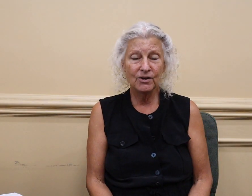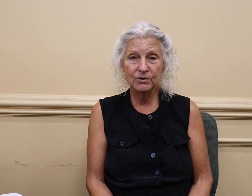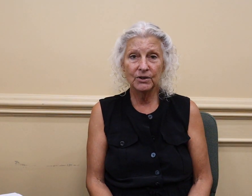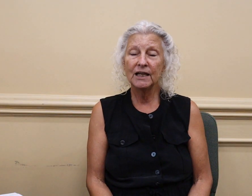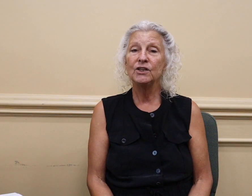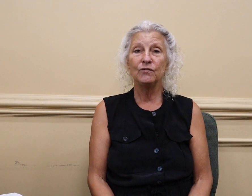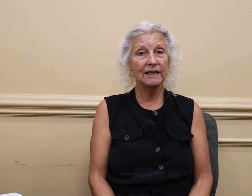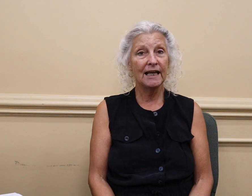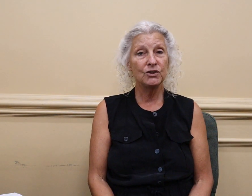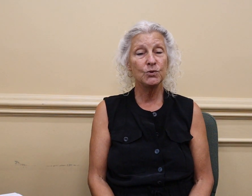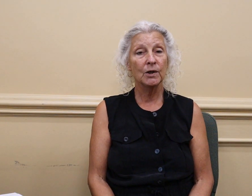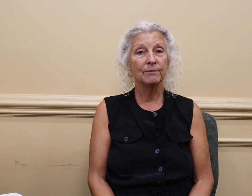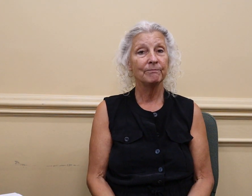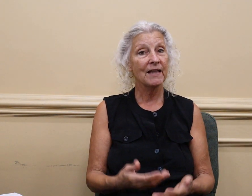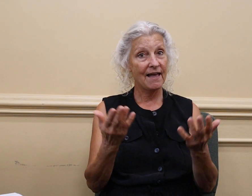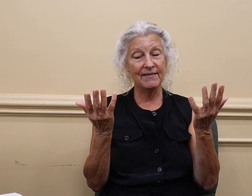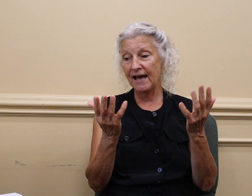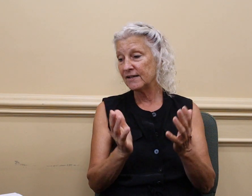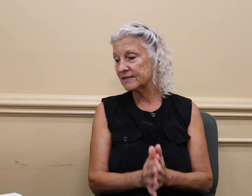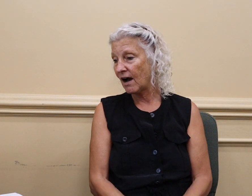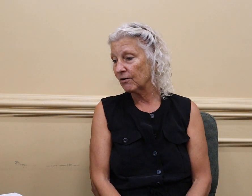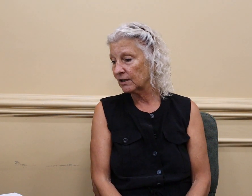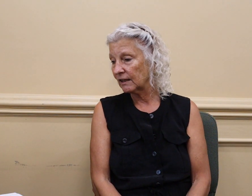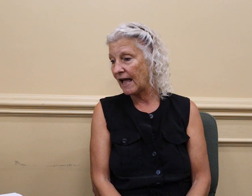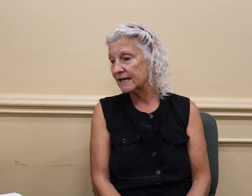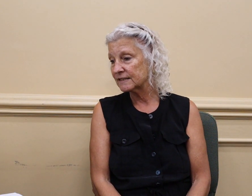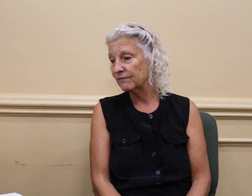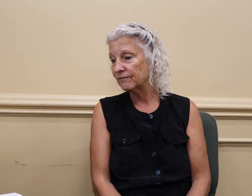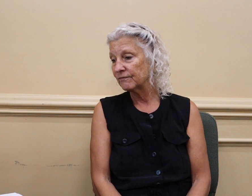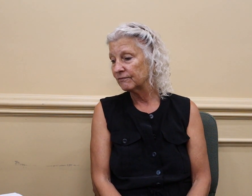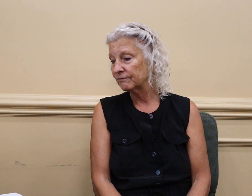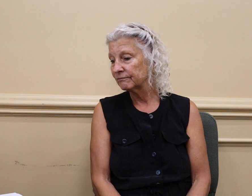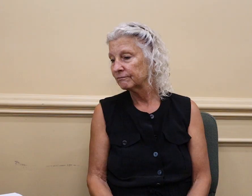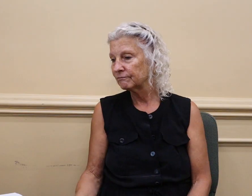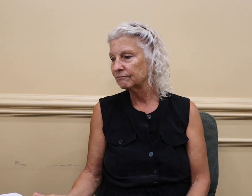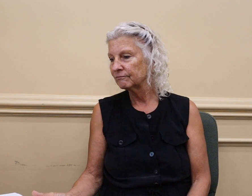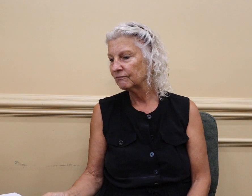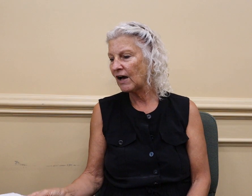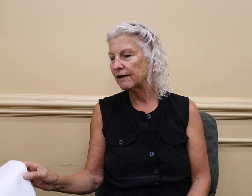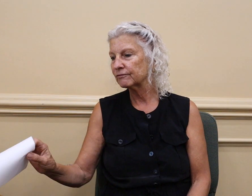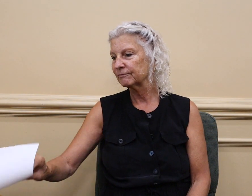during it and you've negated your word. And that is our class 5.